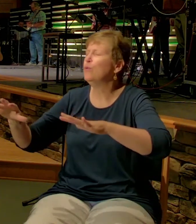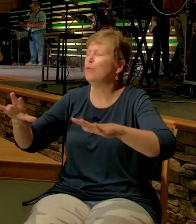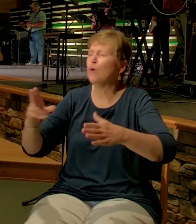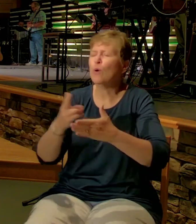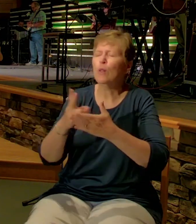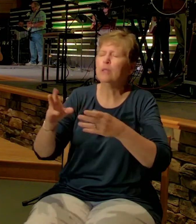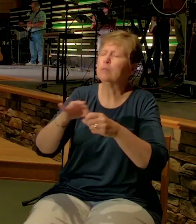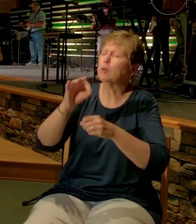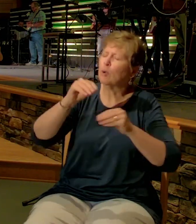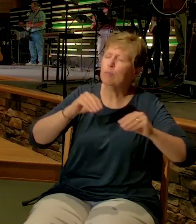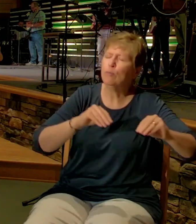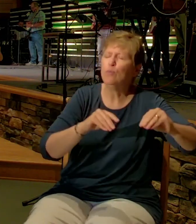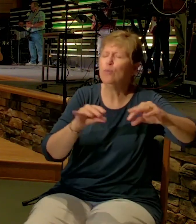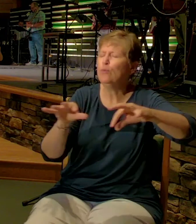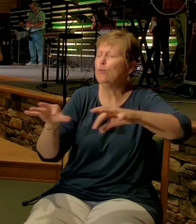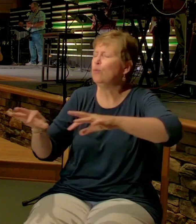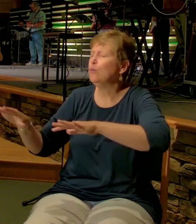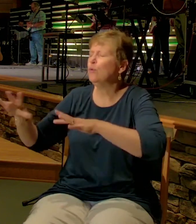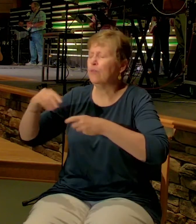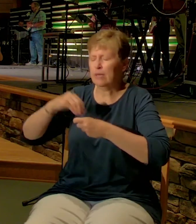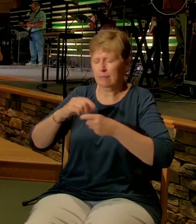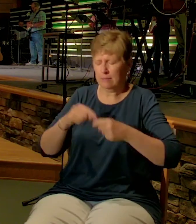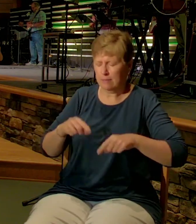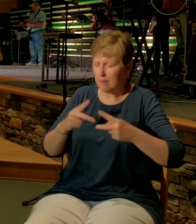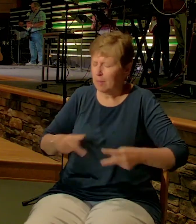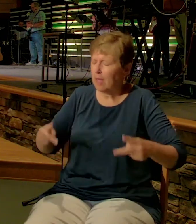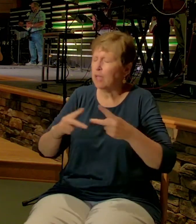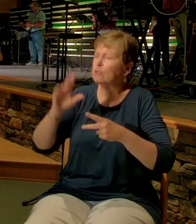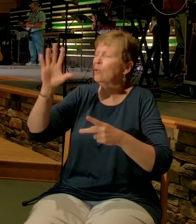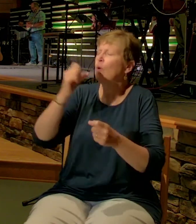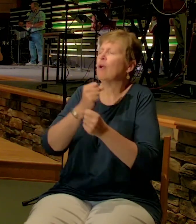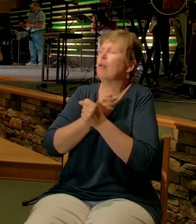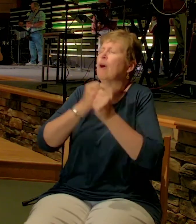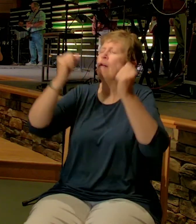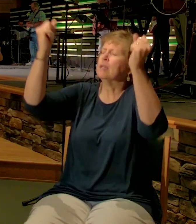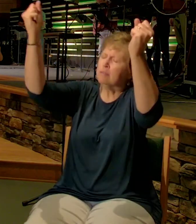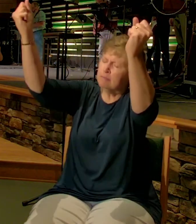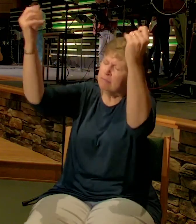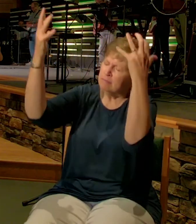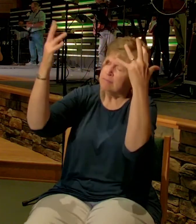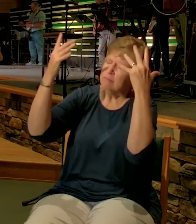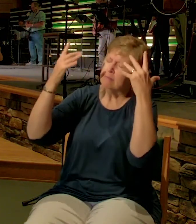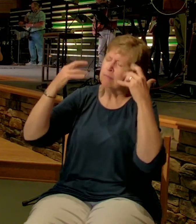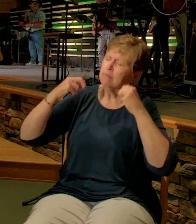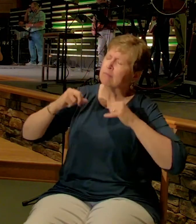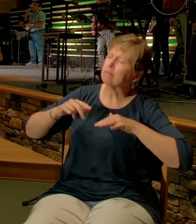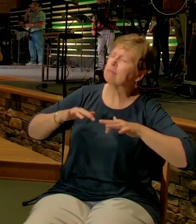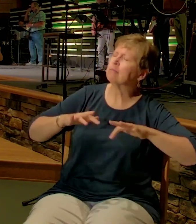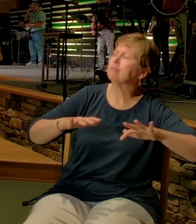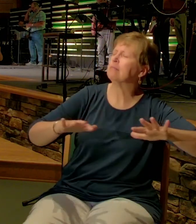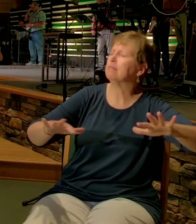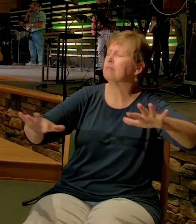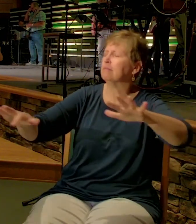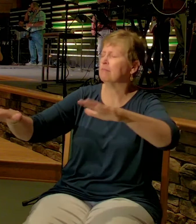this time. Would your love, Lord, just come down? Would it come down upon